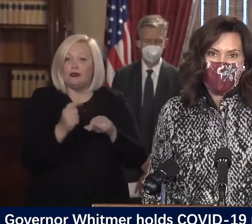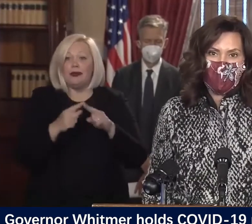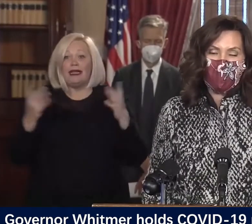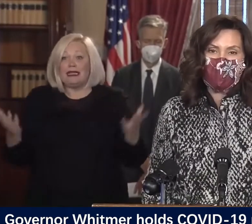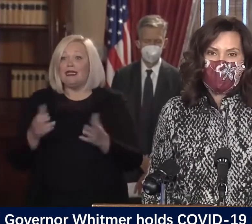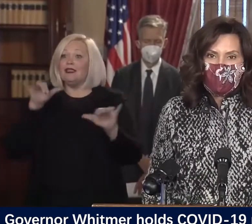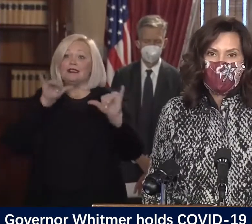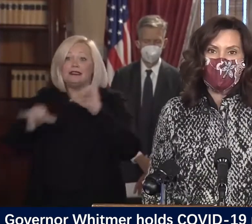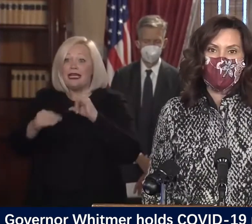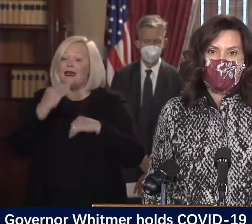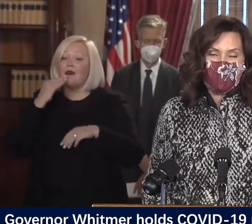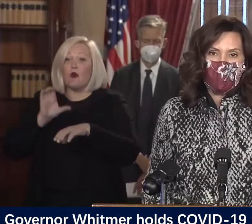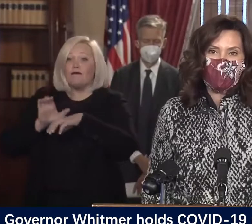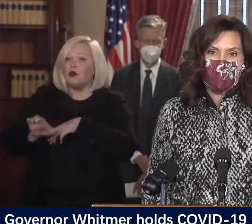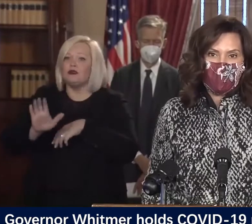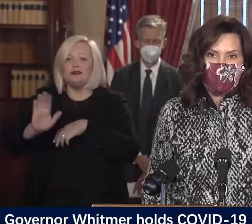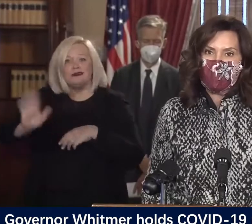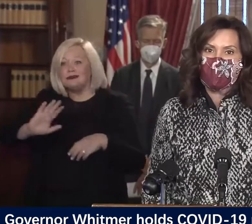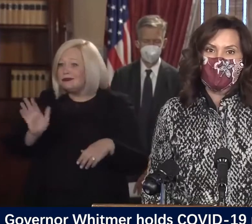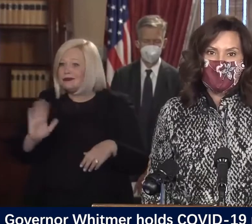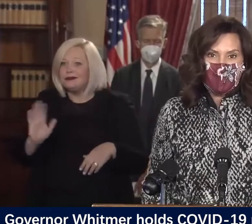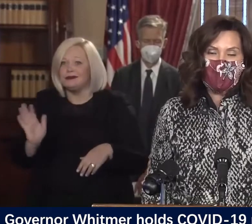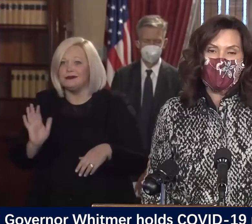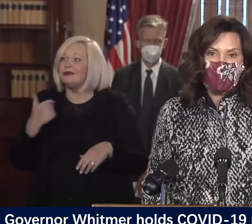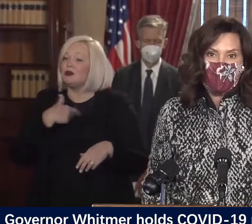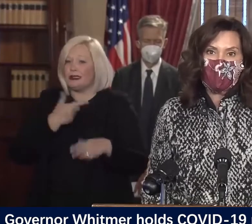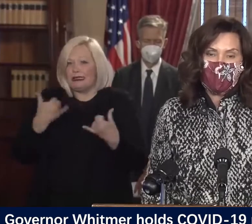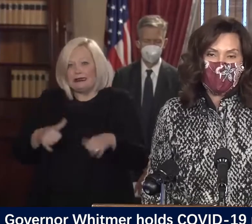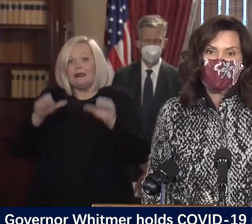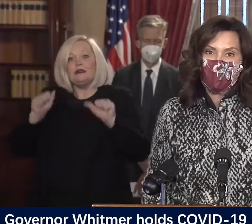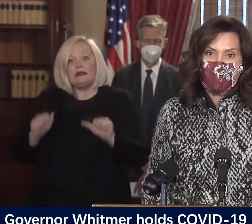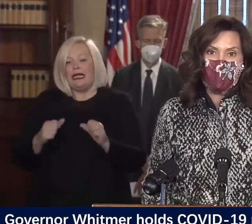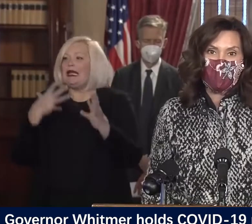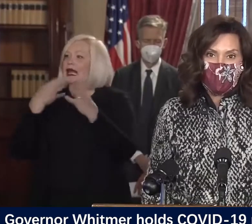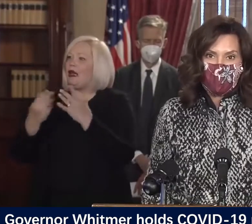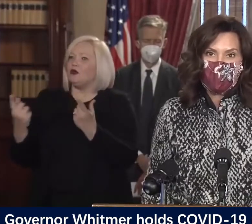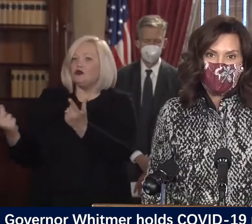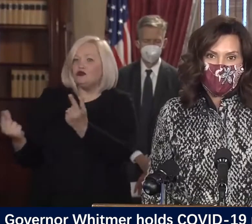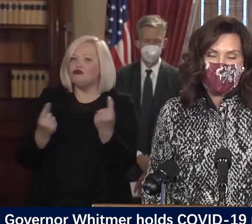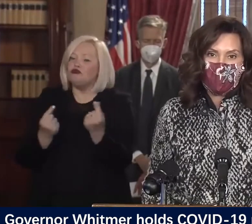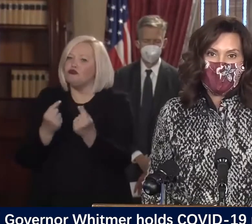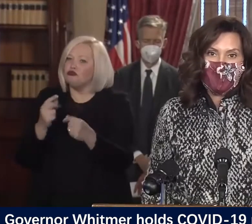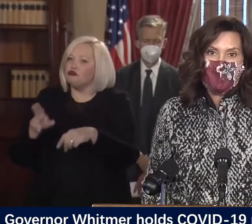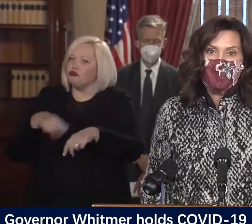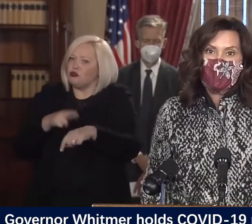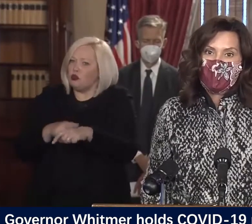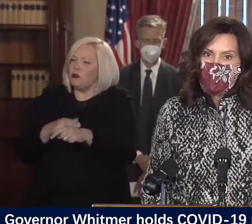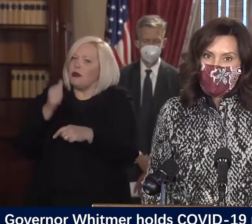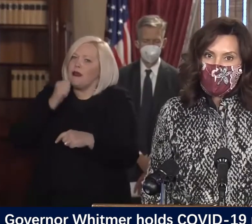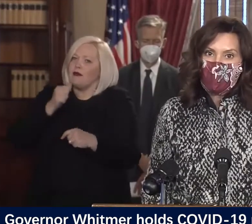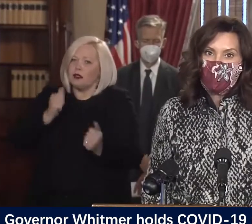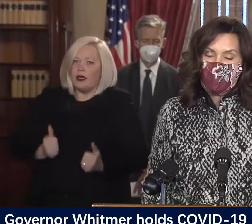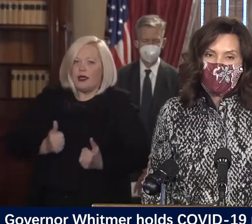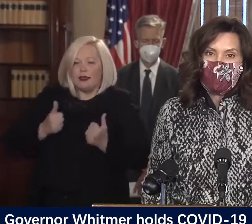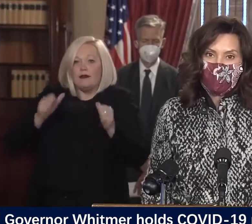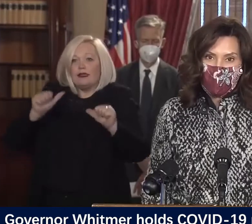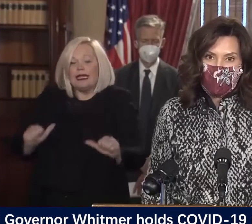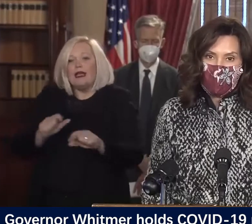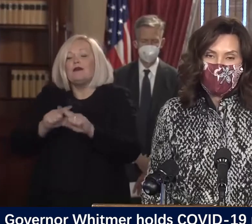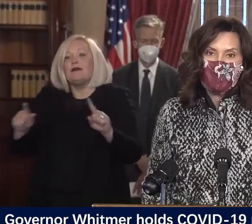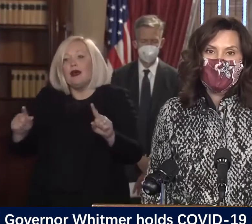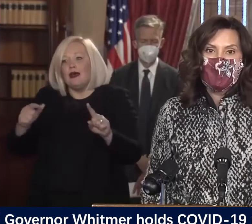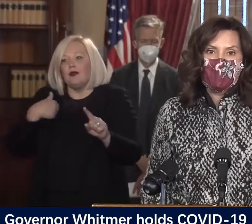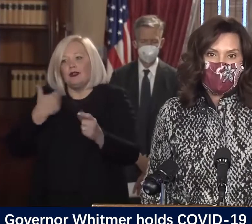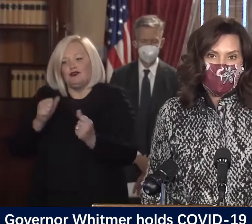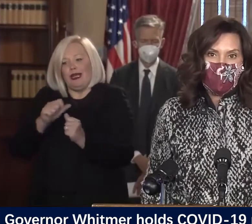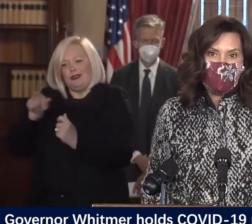stay-home order. We still, by and large, can conduct a lot of our lives the way that we're used to doing it. We're just trying to be really